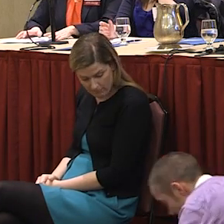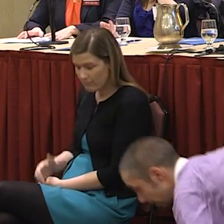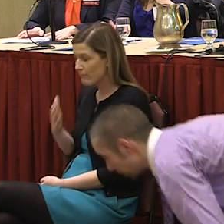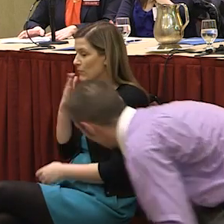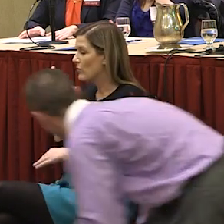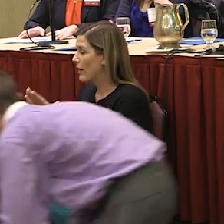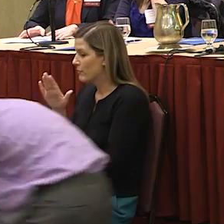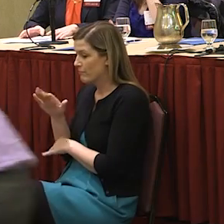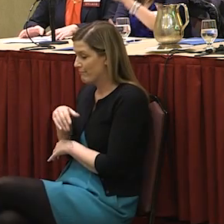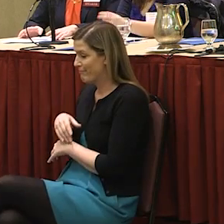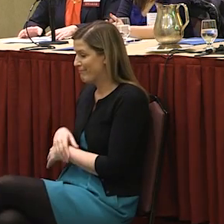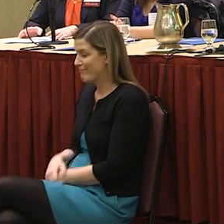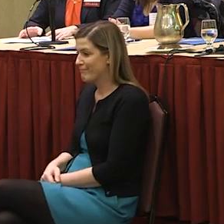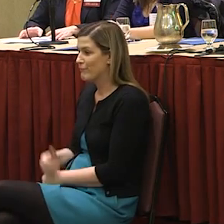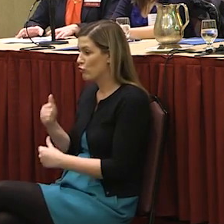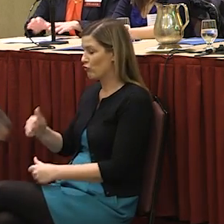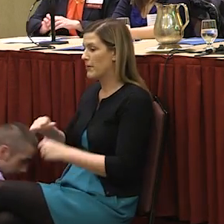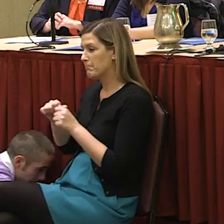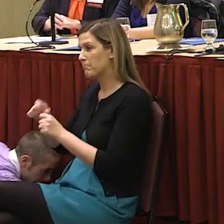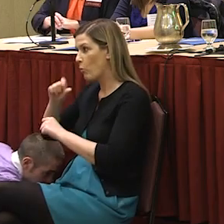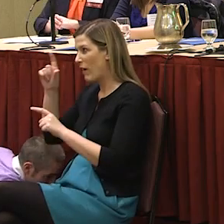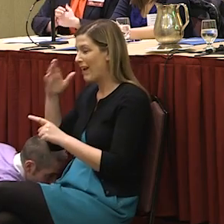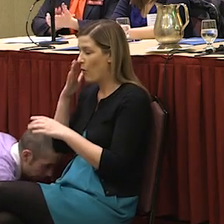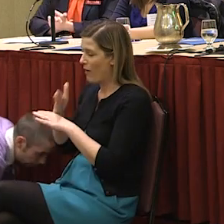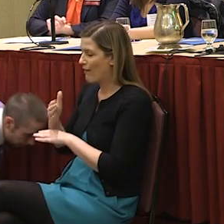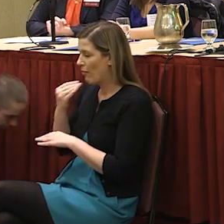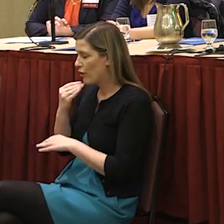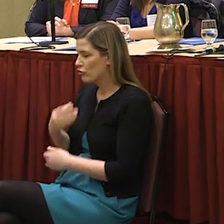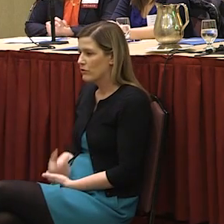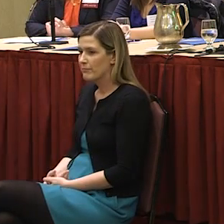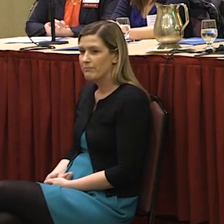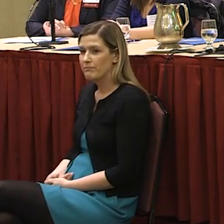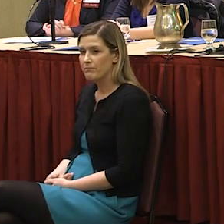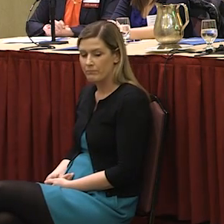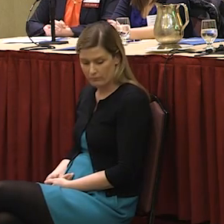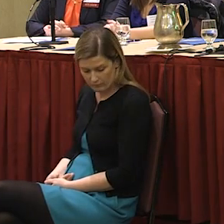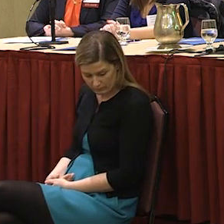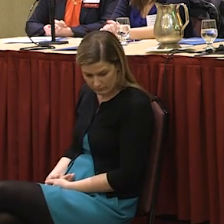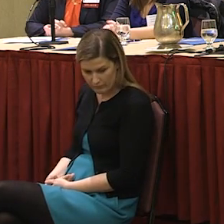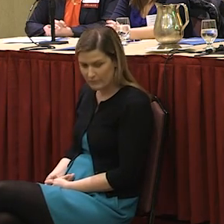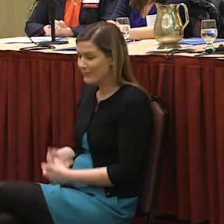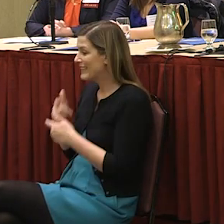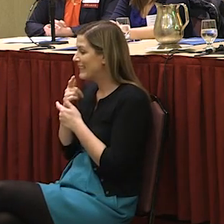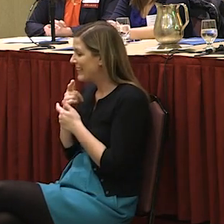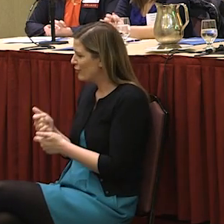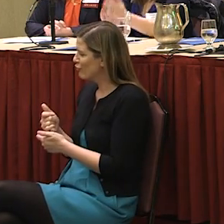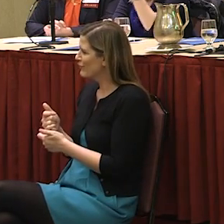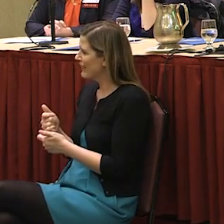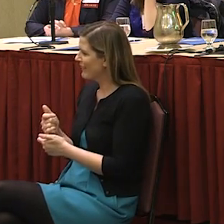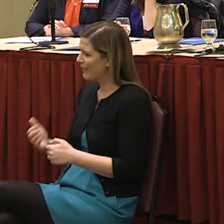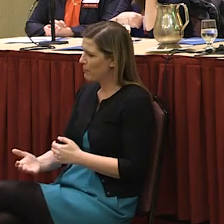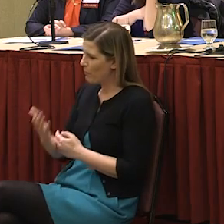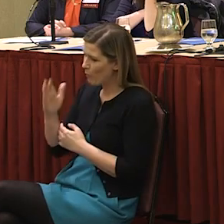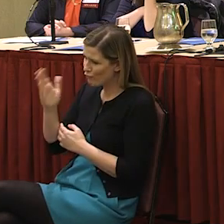folks. Try to keep you all awake. I'll try to stay awake too. So it's kind of interesting to do the same kind of presentation once in